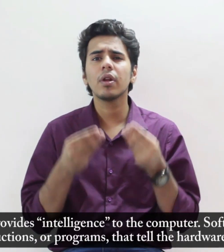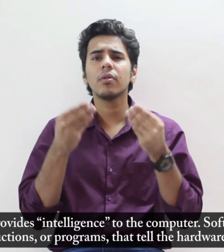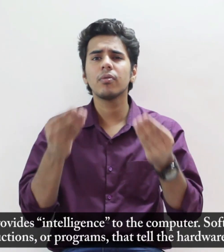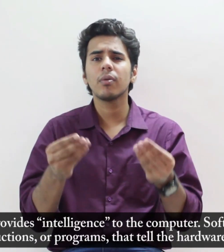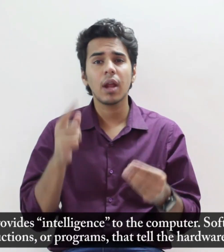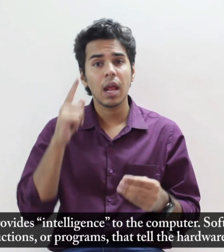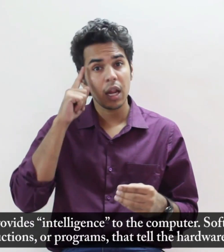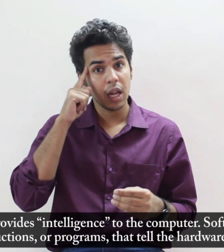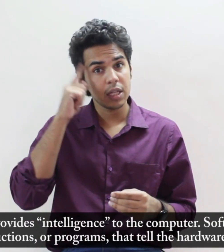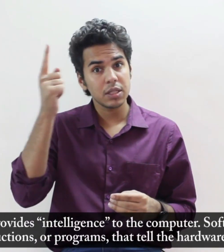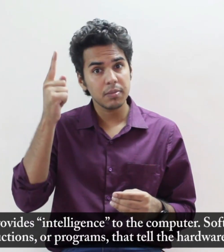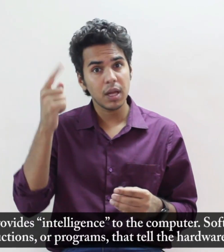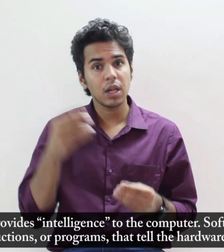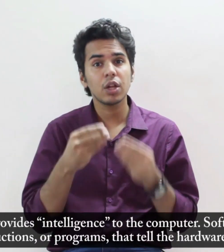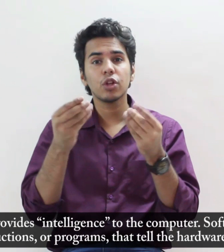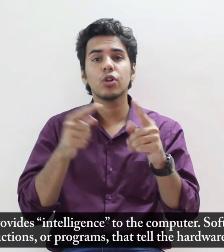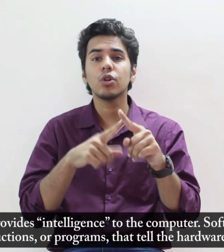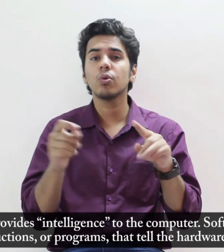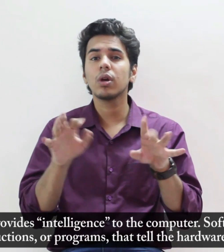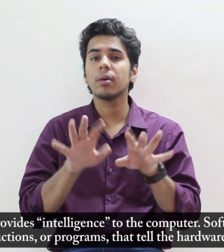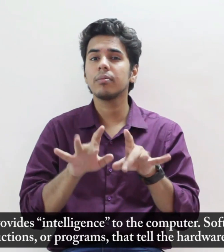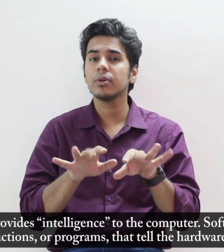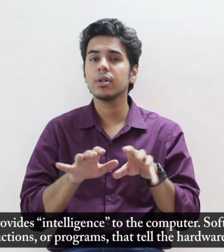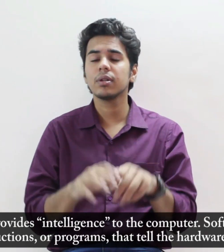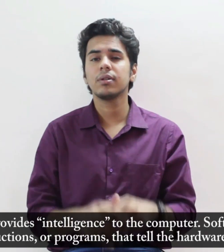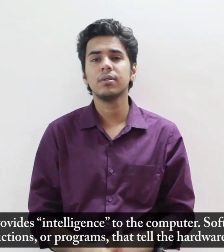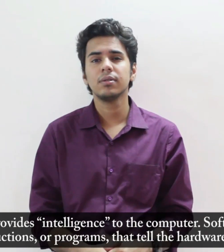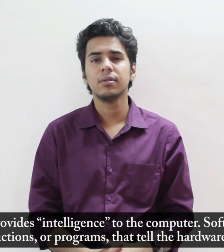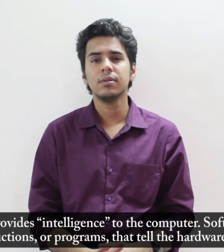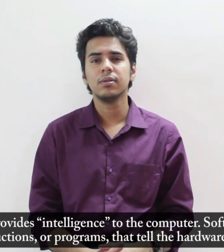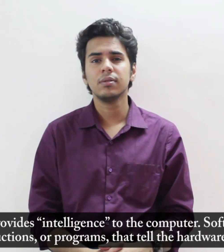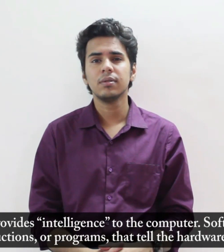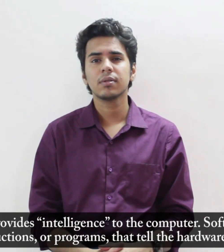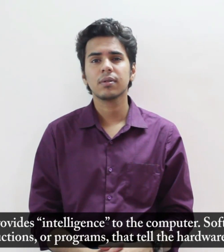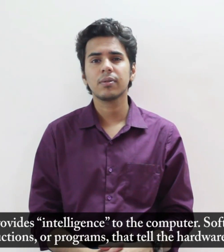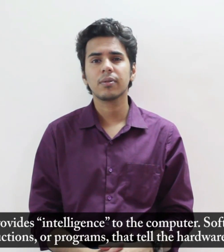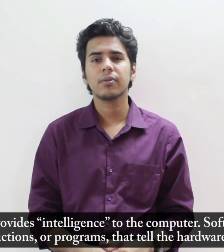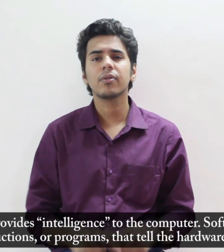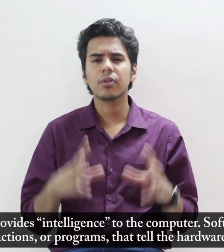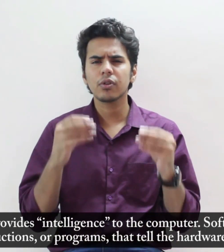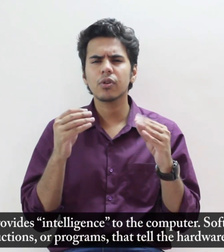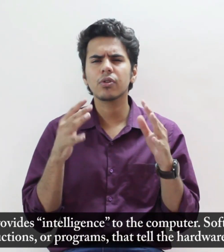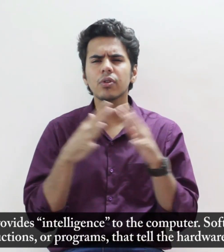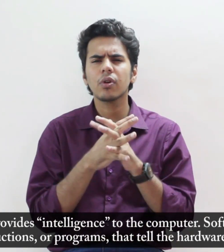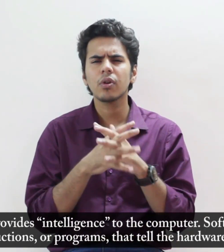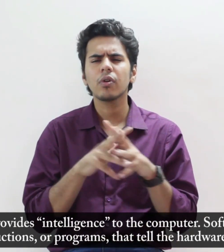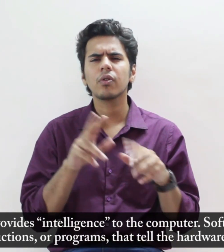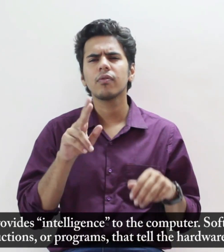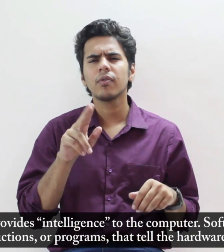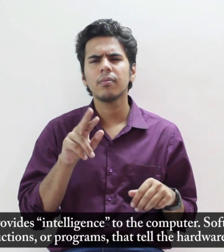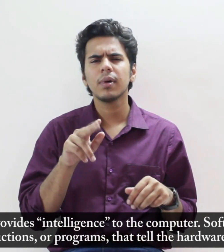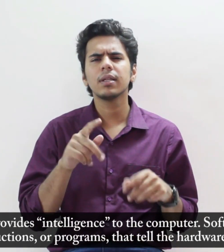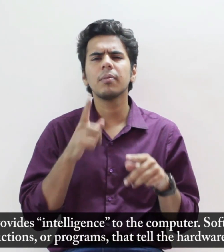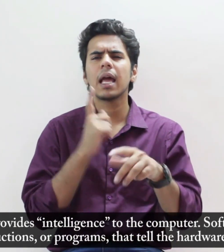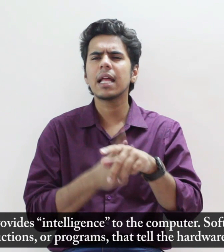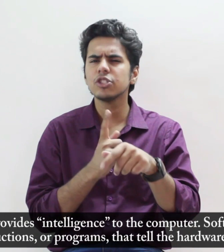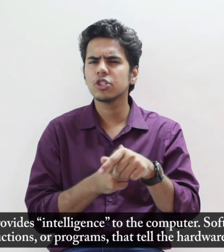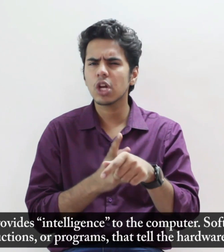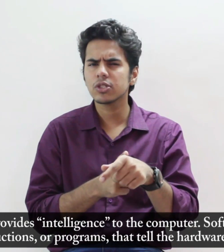Software provides intelligence to the computer. Software refers to the instructions or programs that tell the hardware what